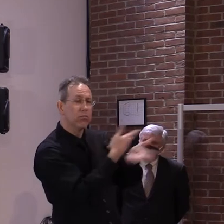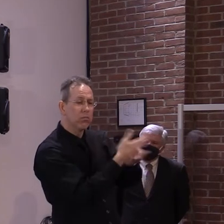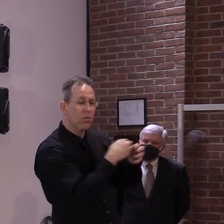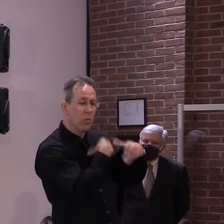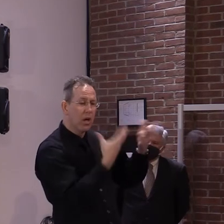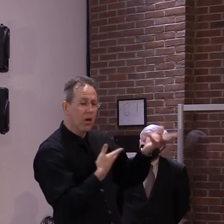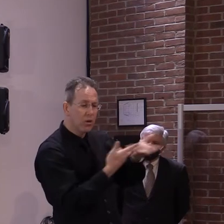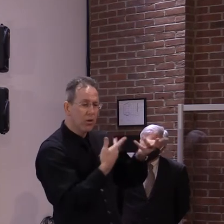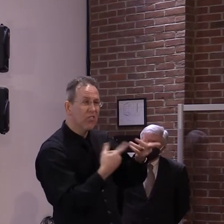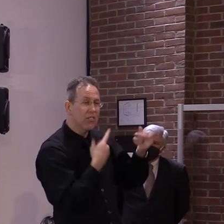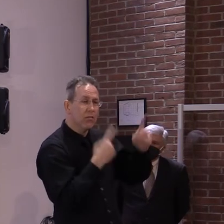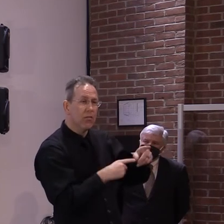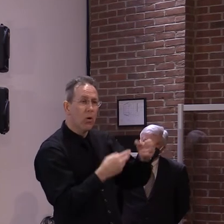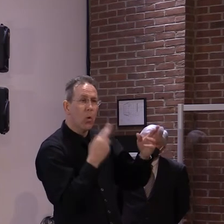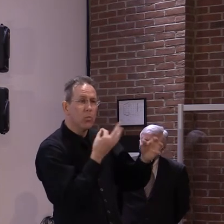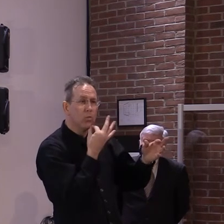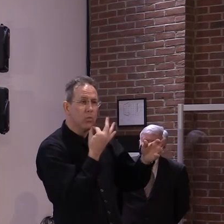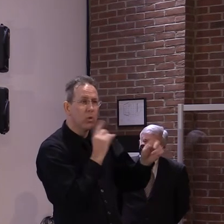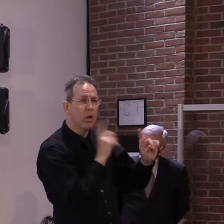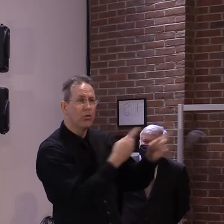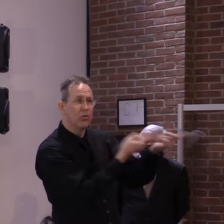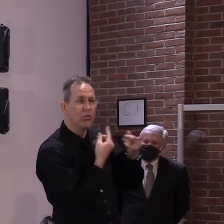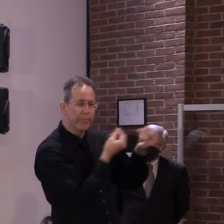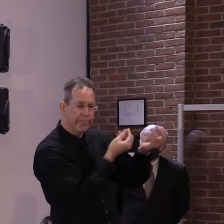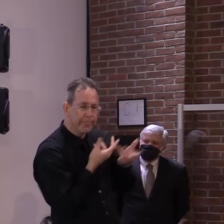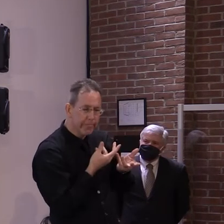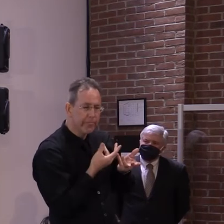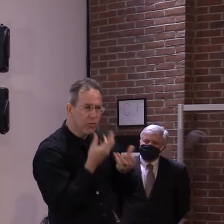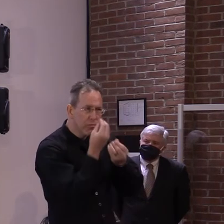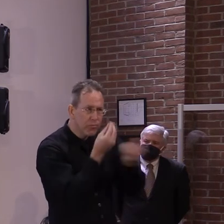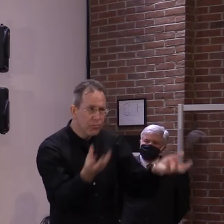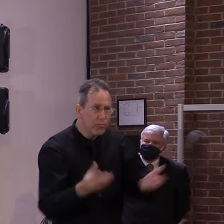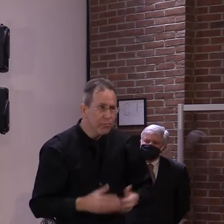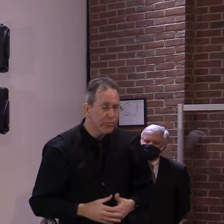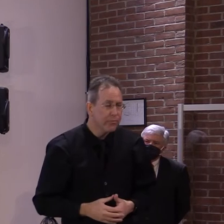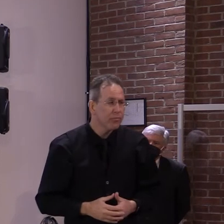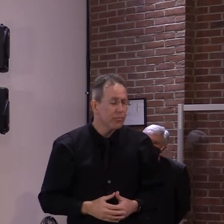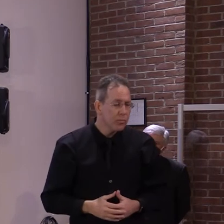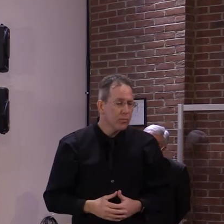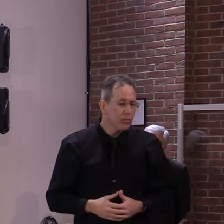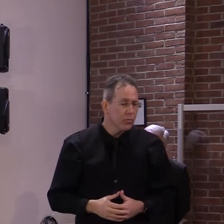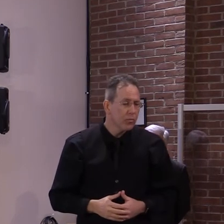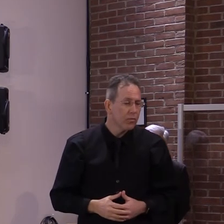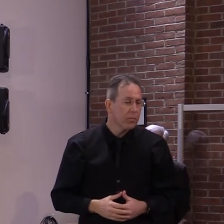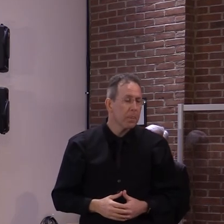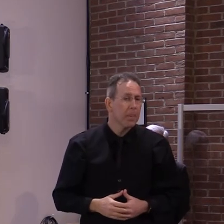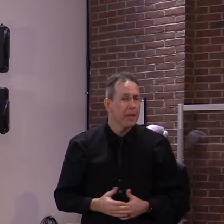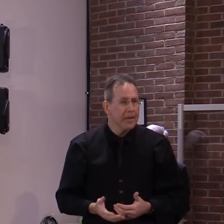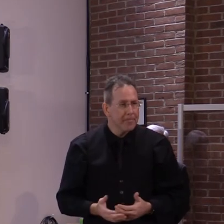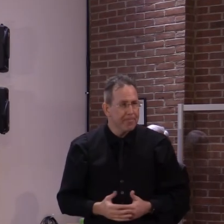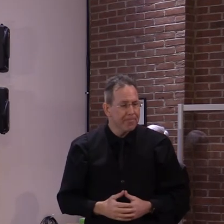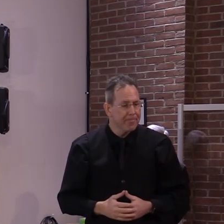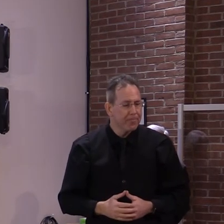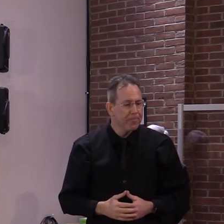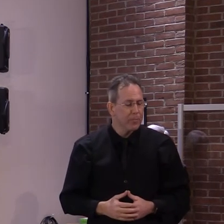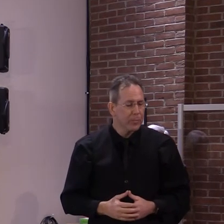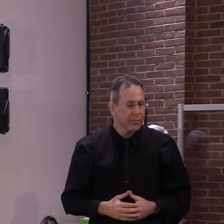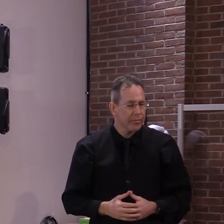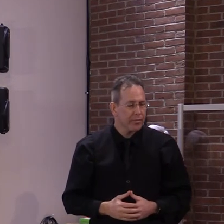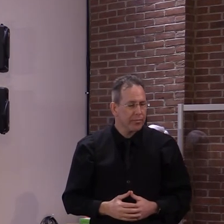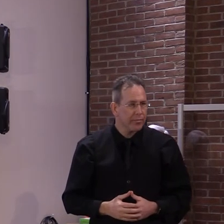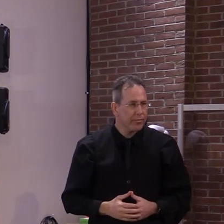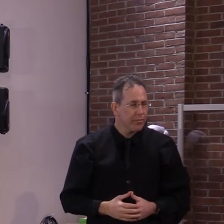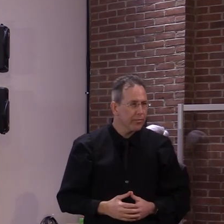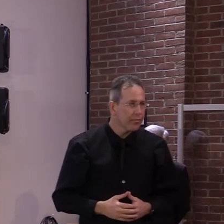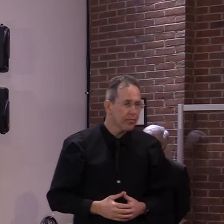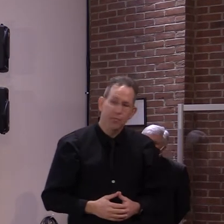on these uh as as we speak um i will also you know i know and dr levine